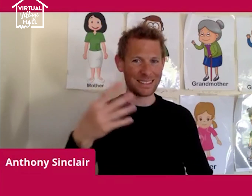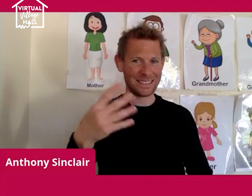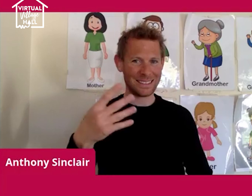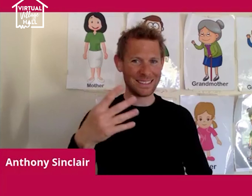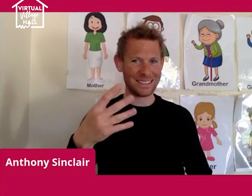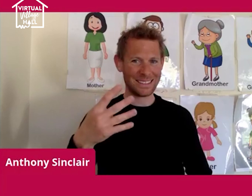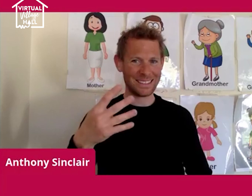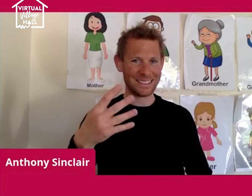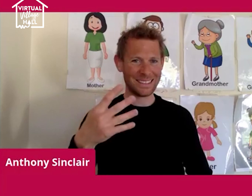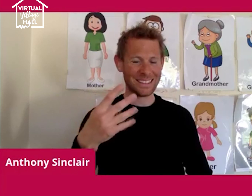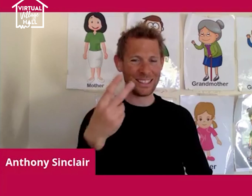19,